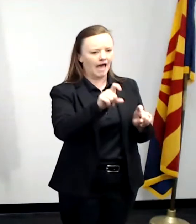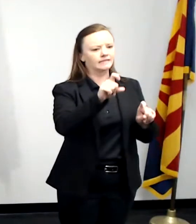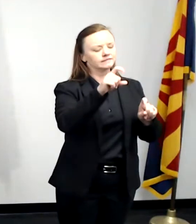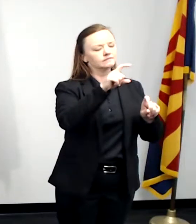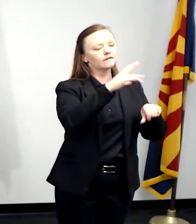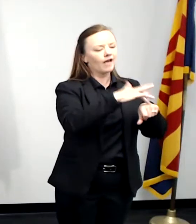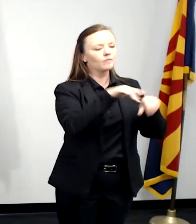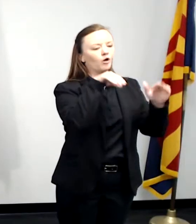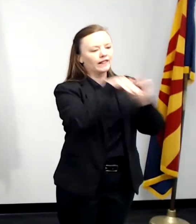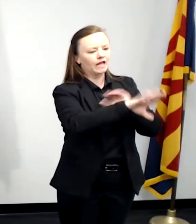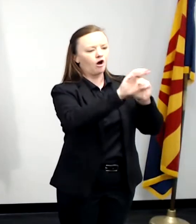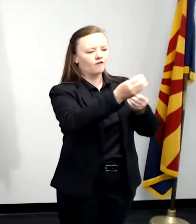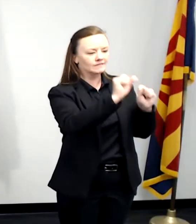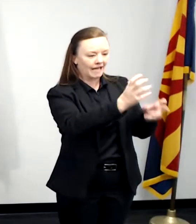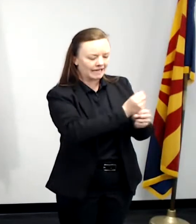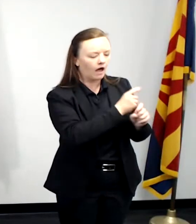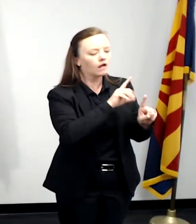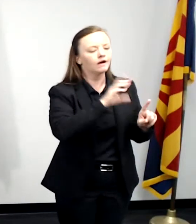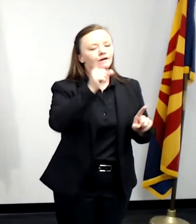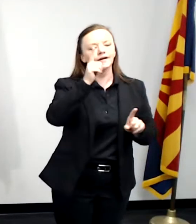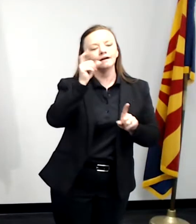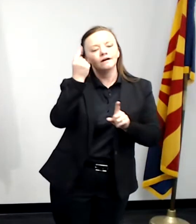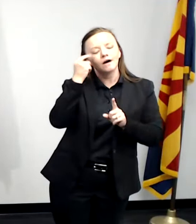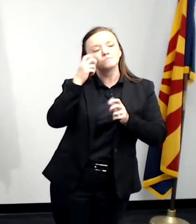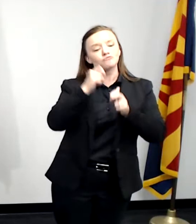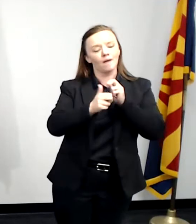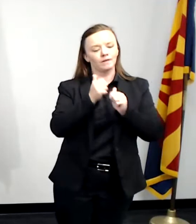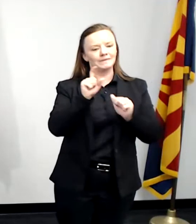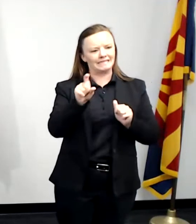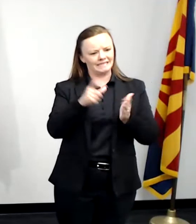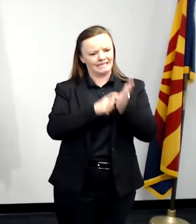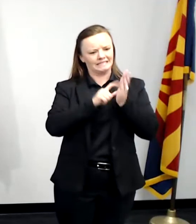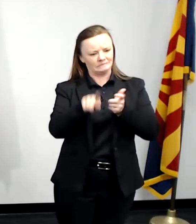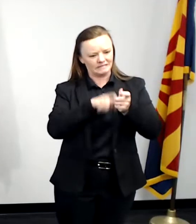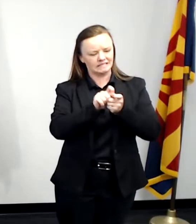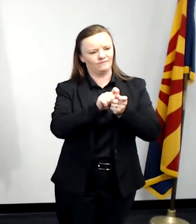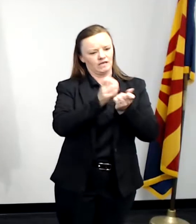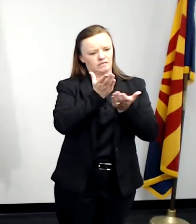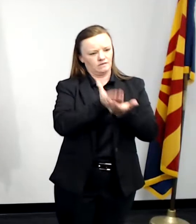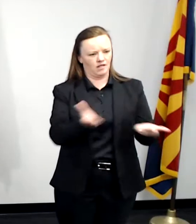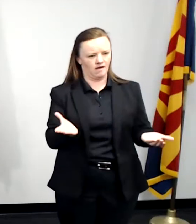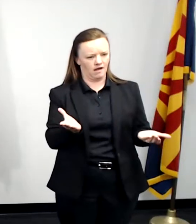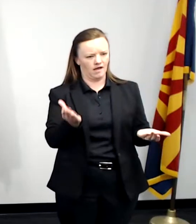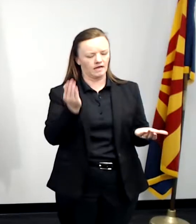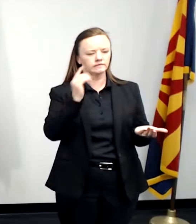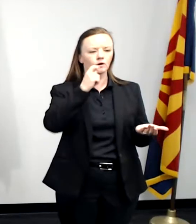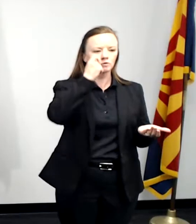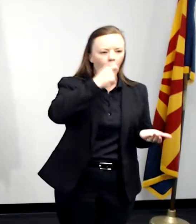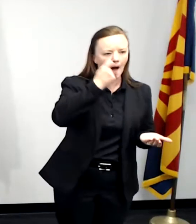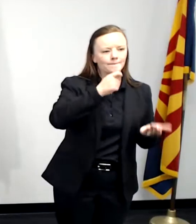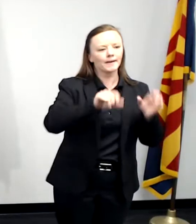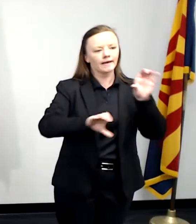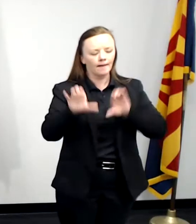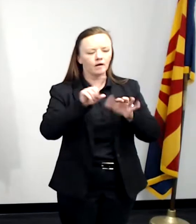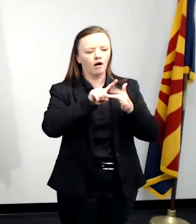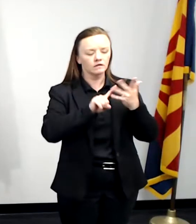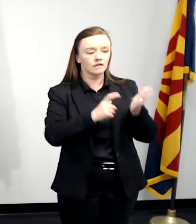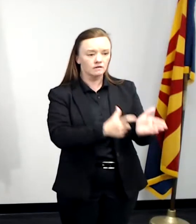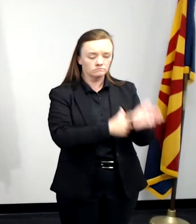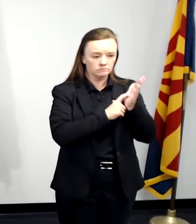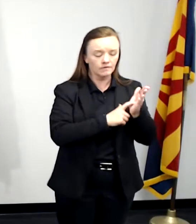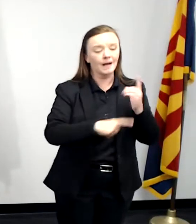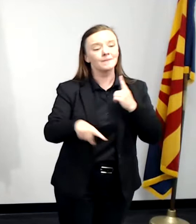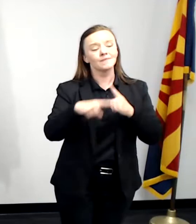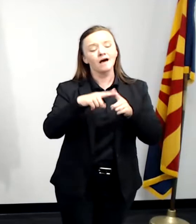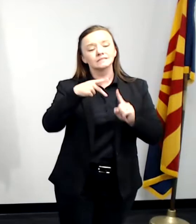our ability to get the supplies that you need to collect the specimens for testing, and also the personal protective